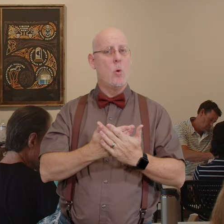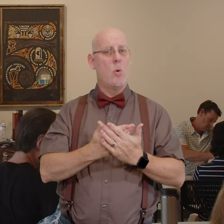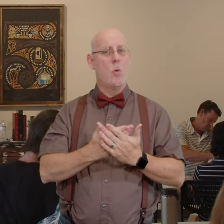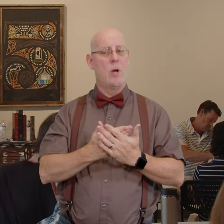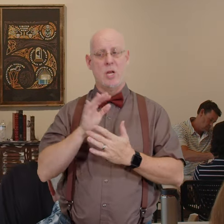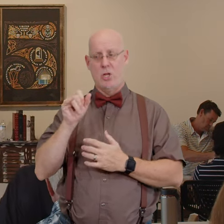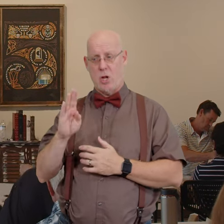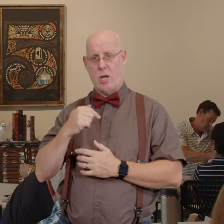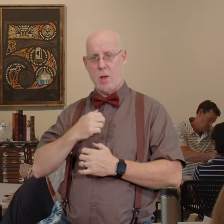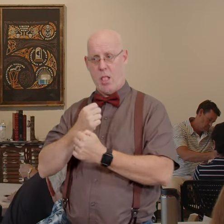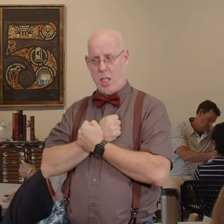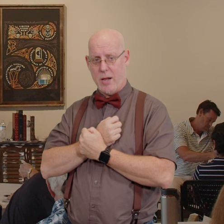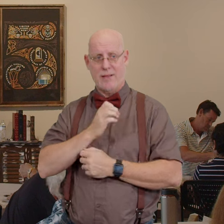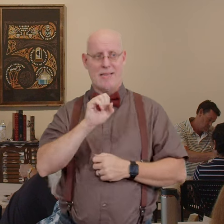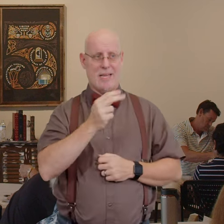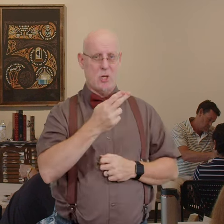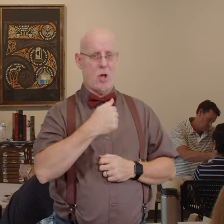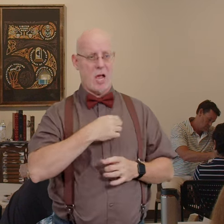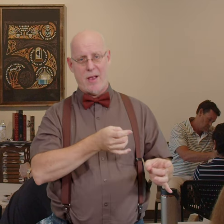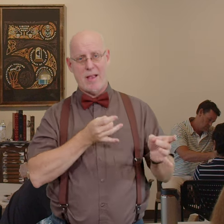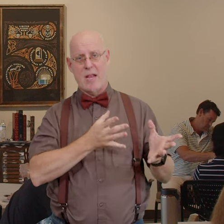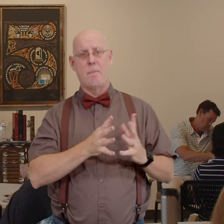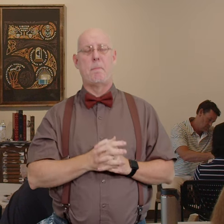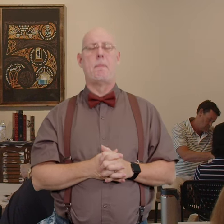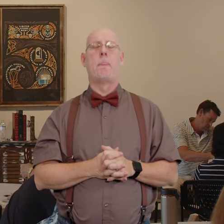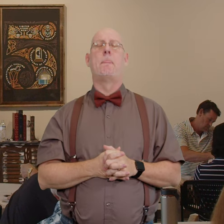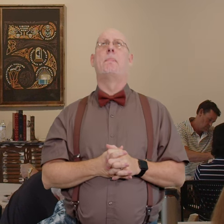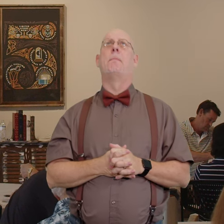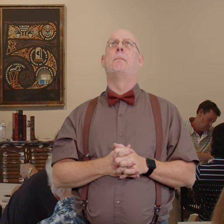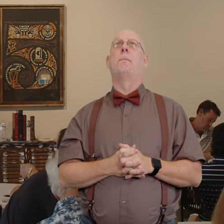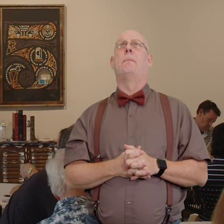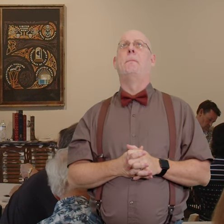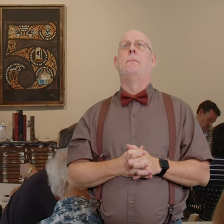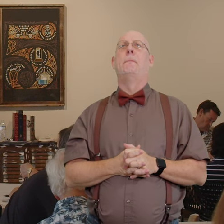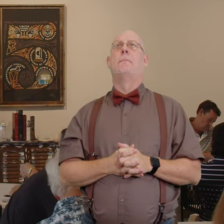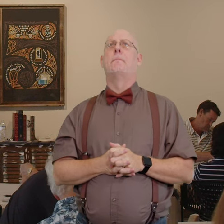born, Jacob I loved, Esau have I hated.